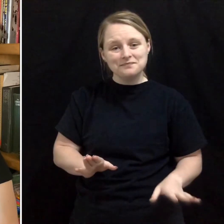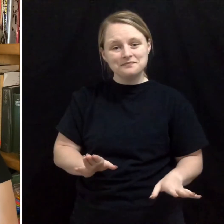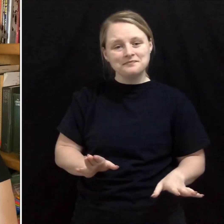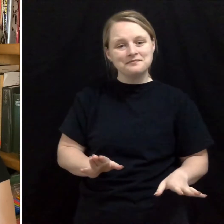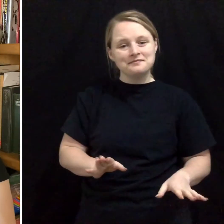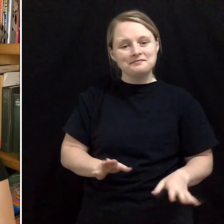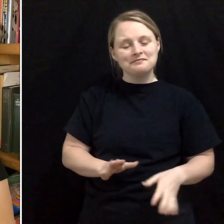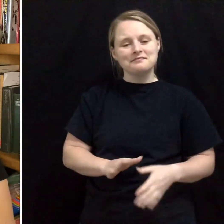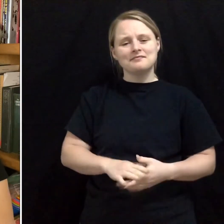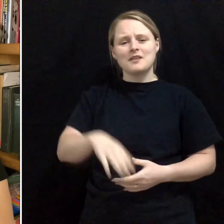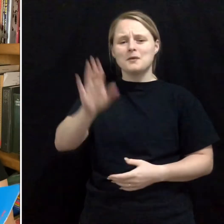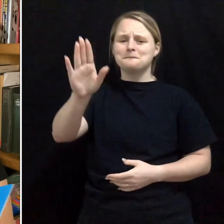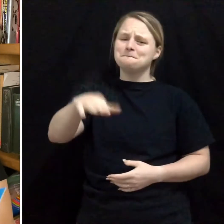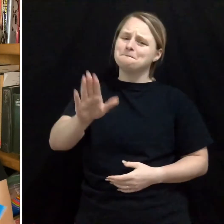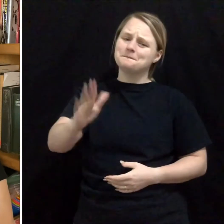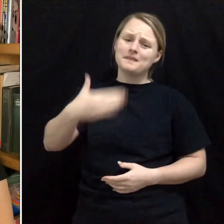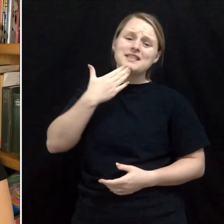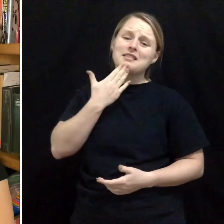The end.